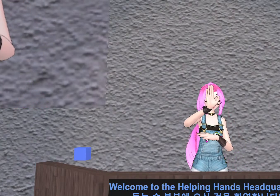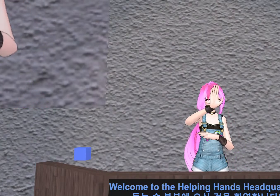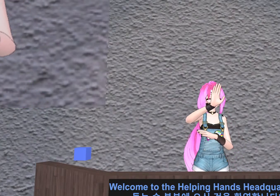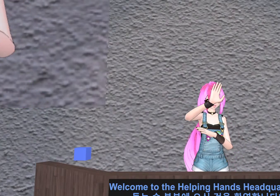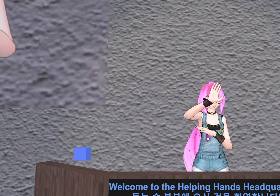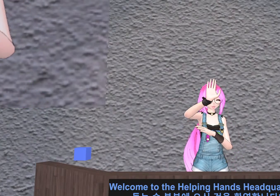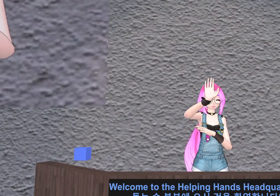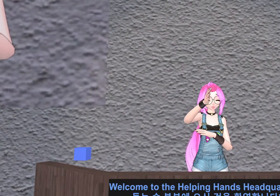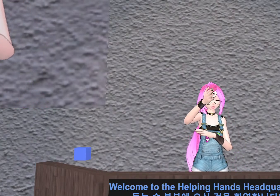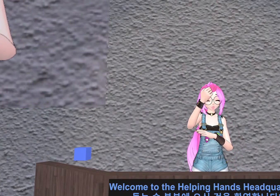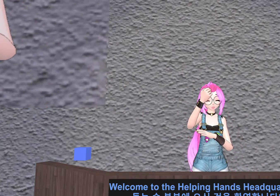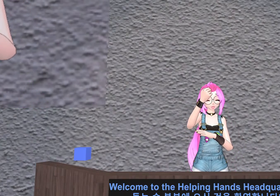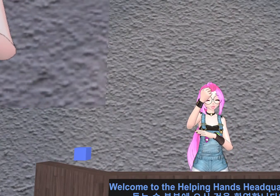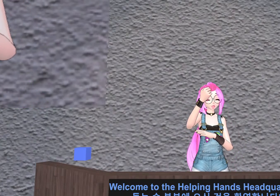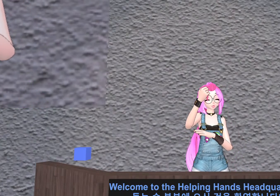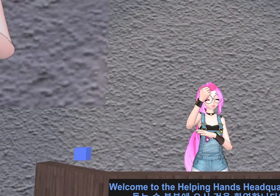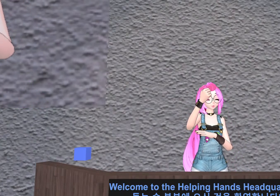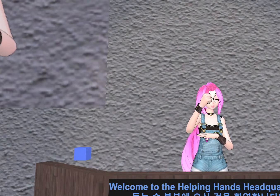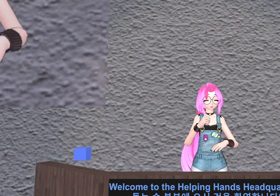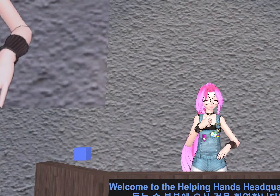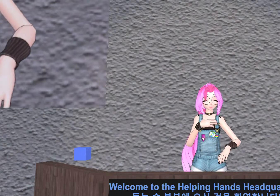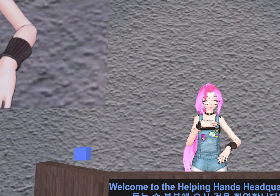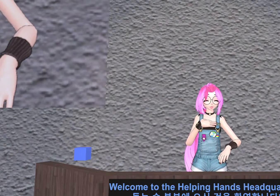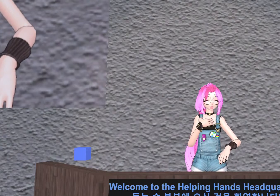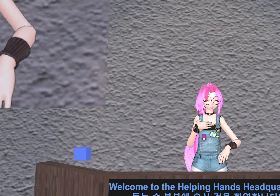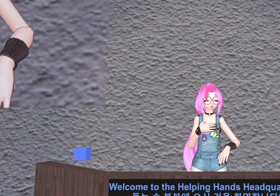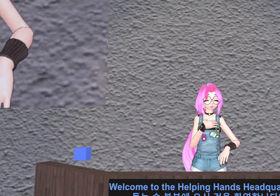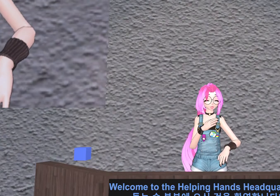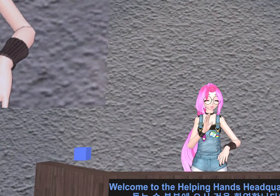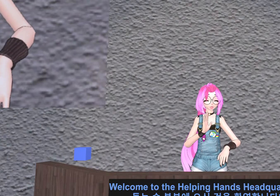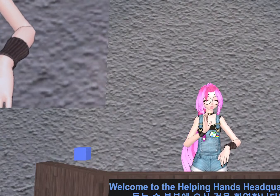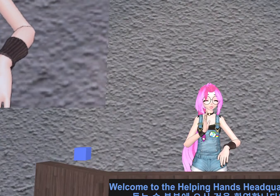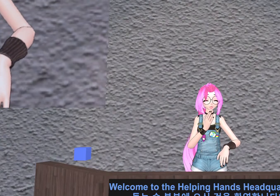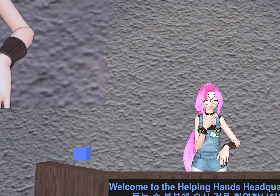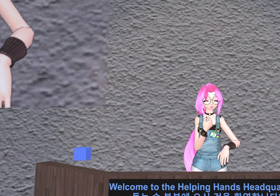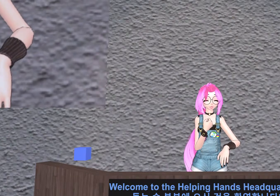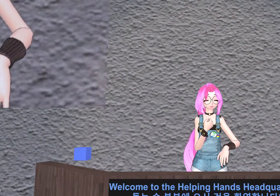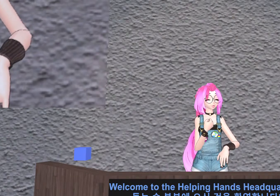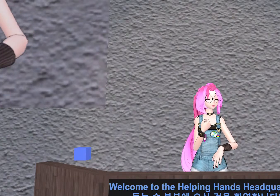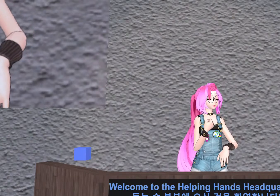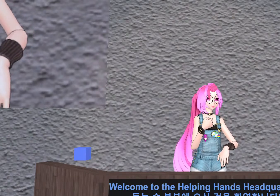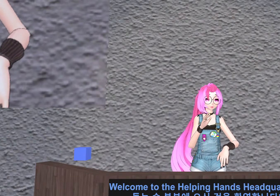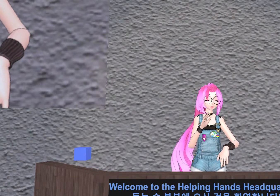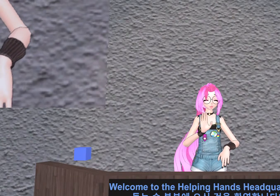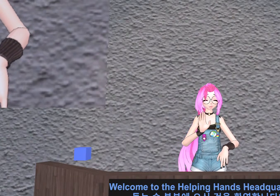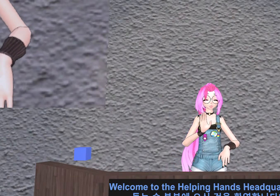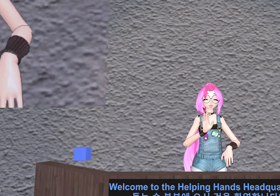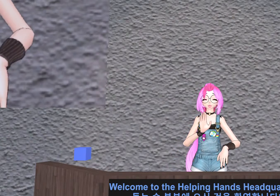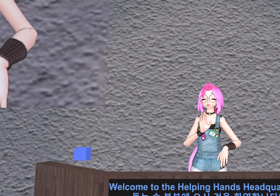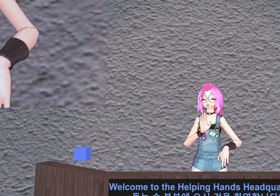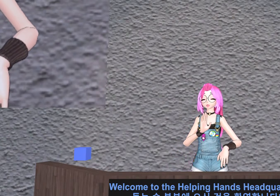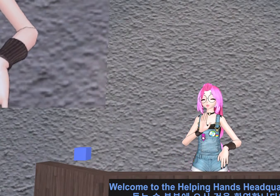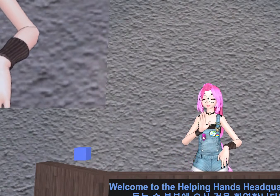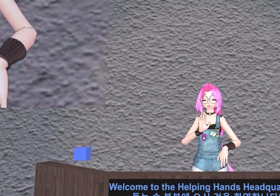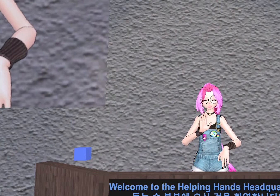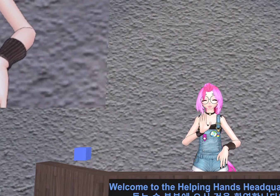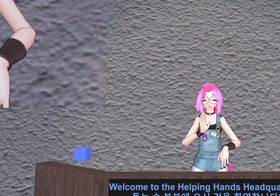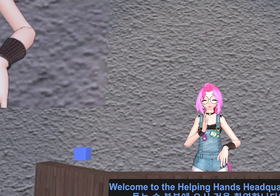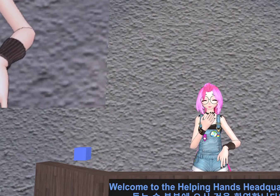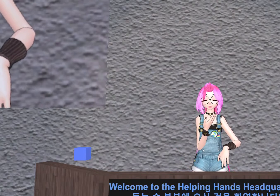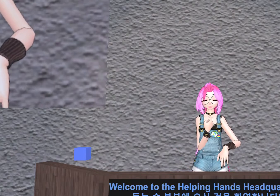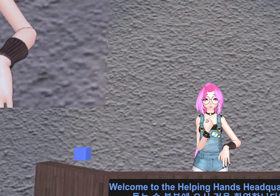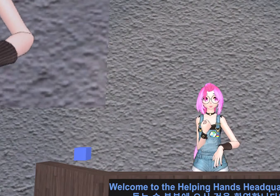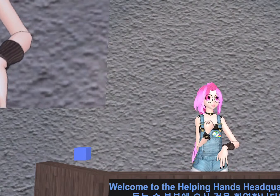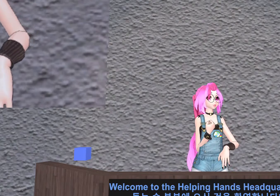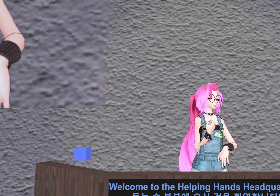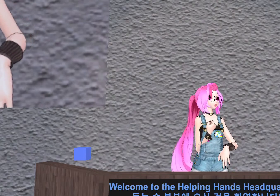for beautiful. So think of that hand shape you're opening and closing. Then you're signing that right here on your chest. You're starting open